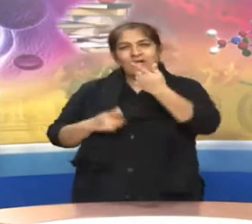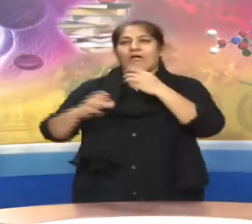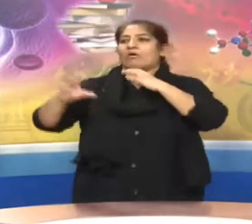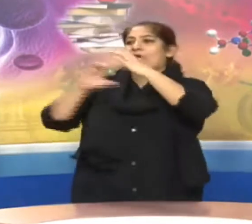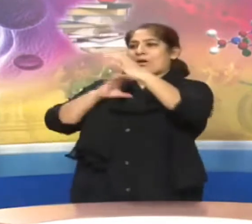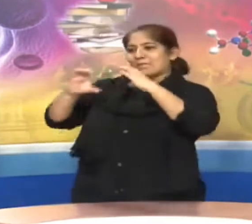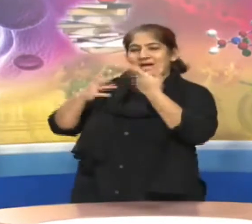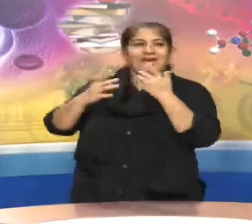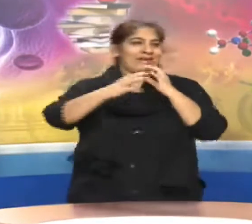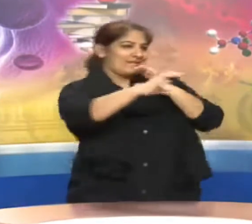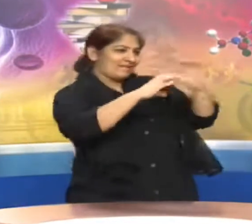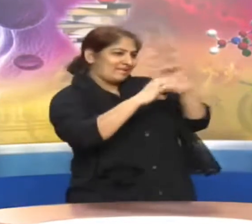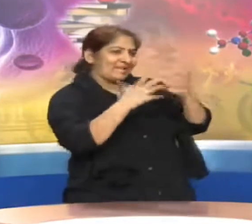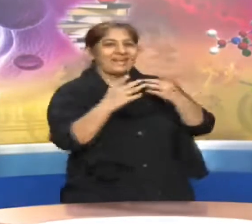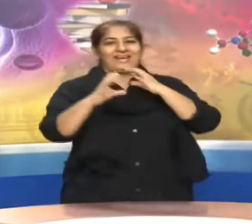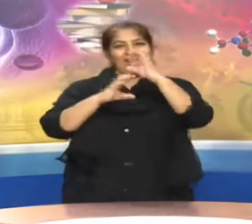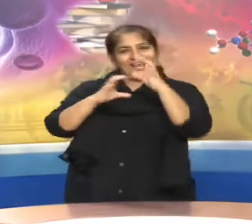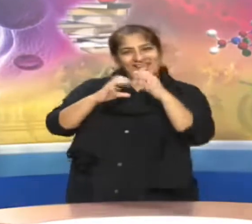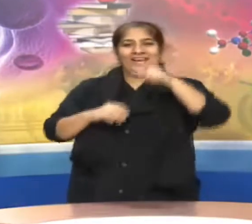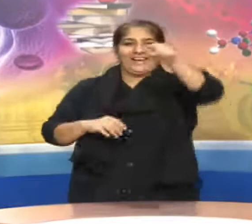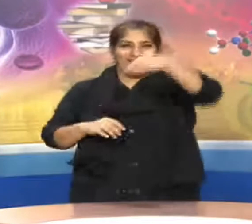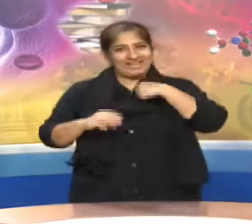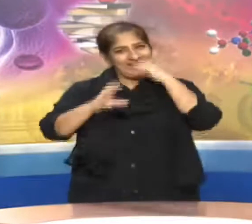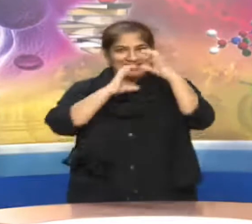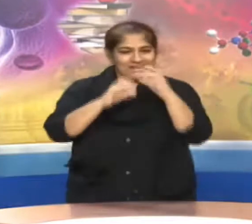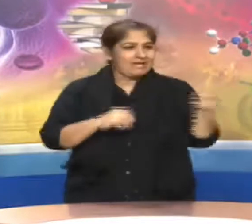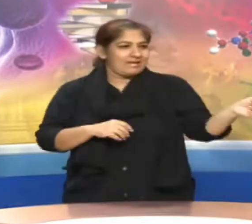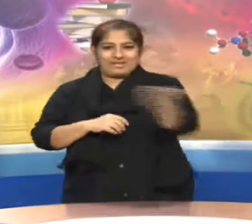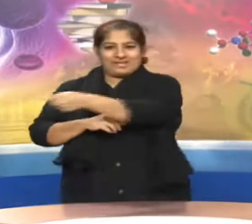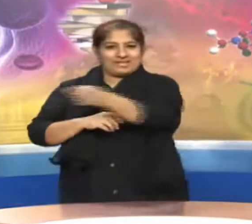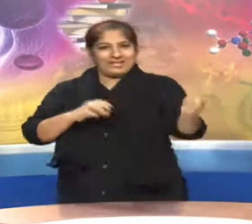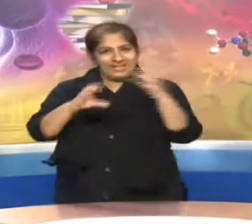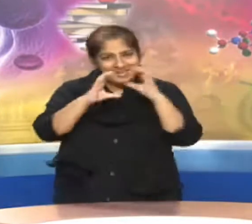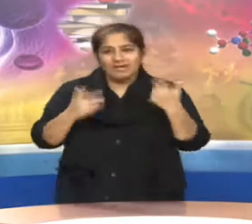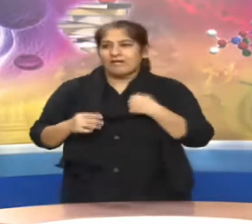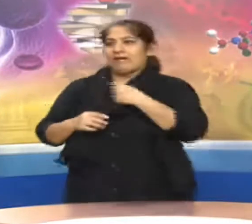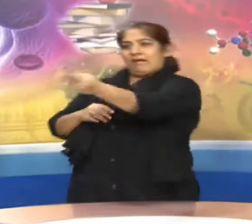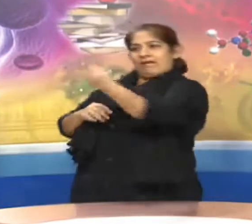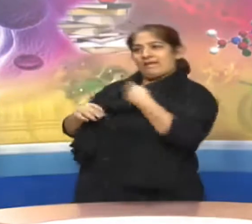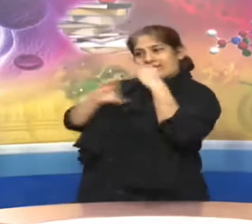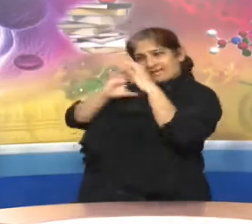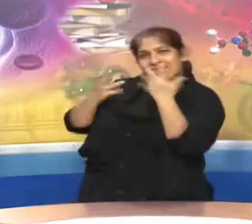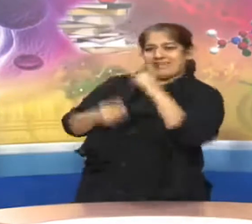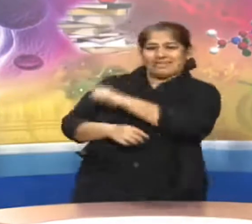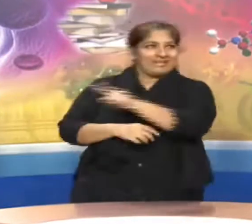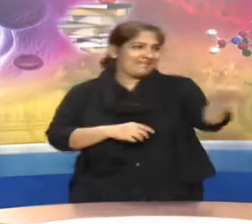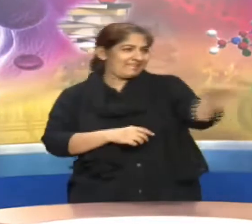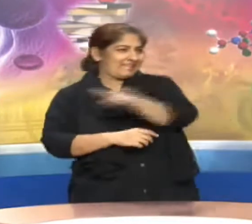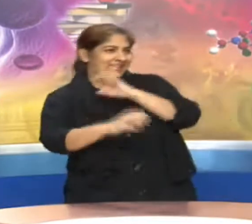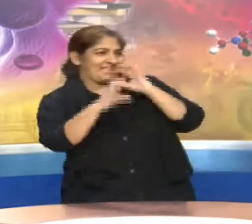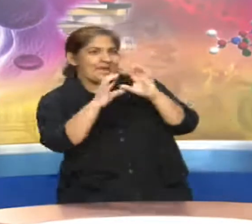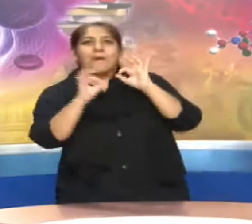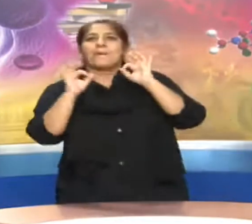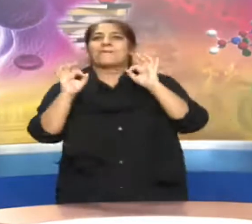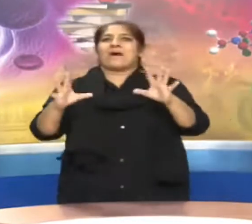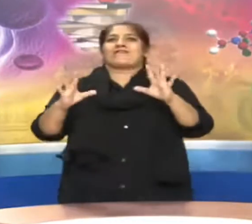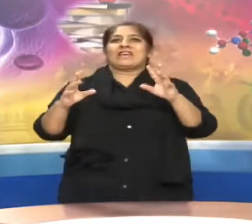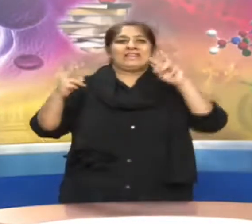the person who is sitting just in front of us. So that communication is